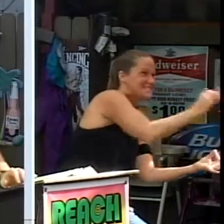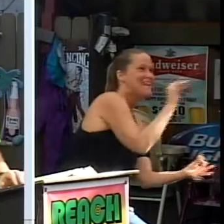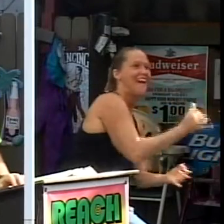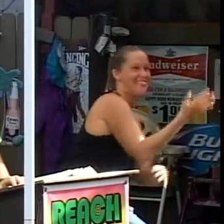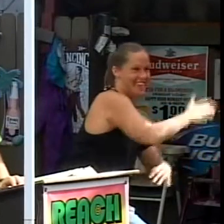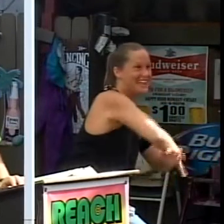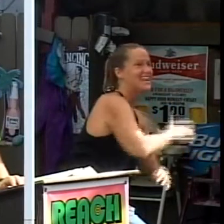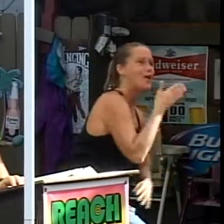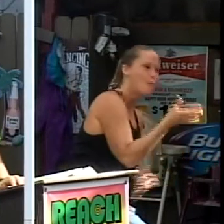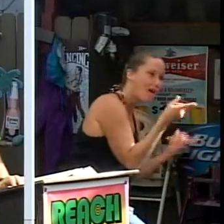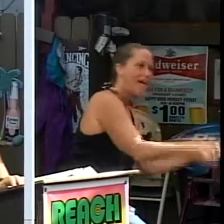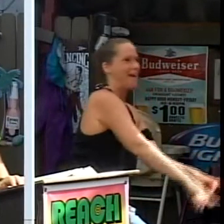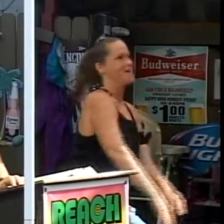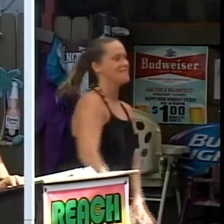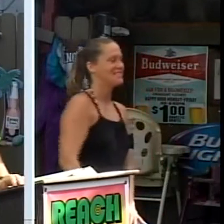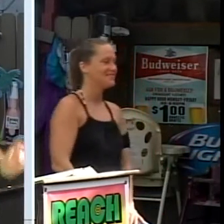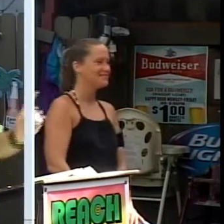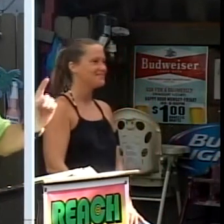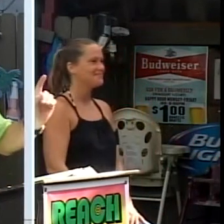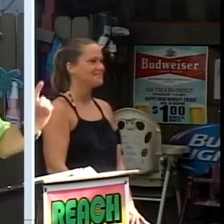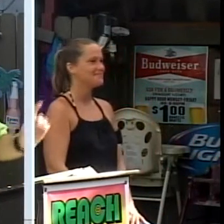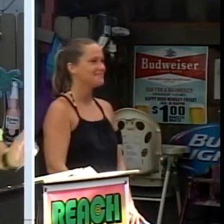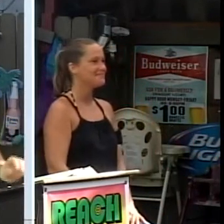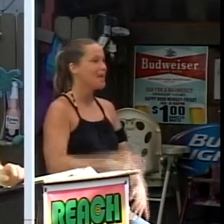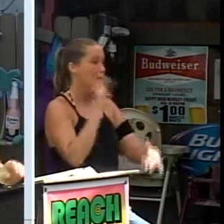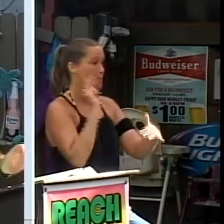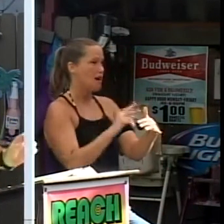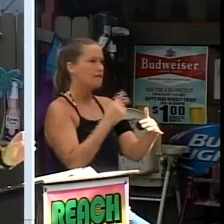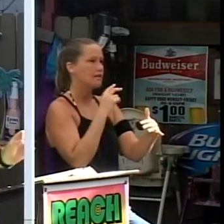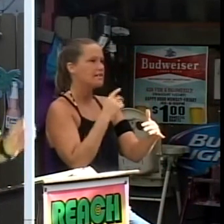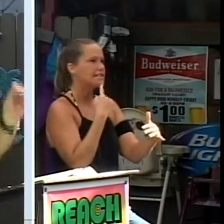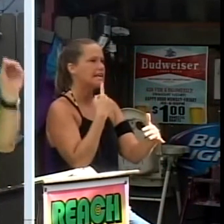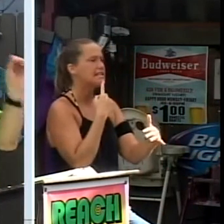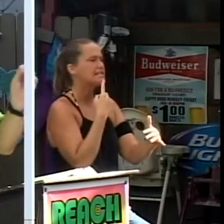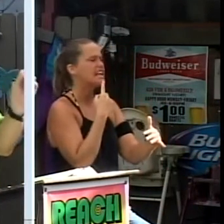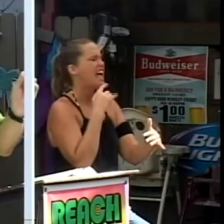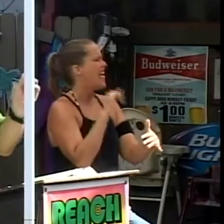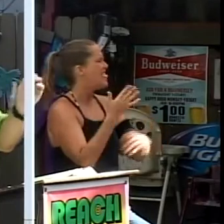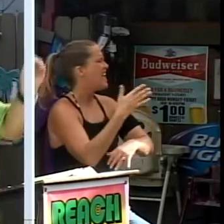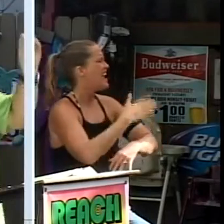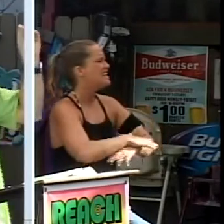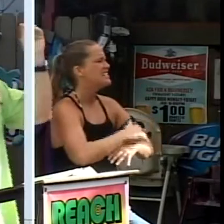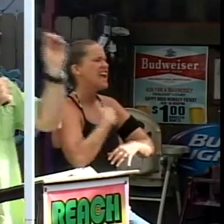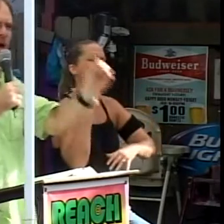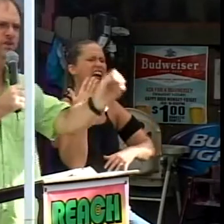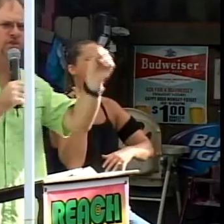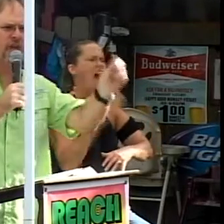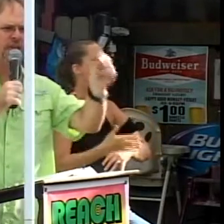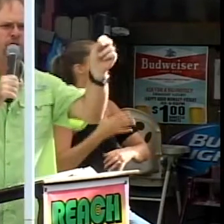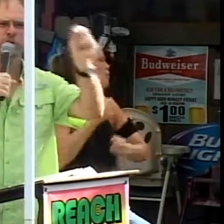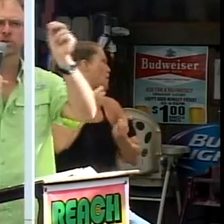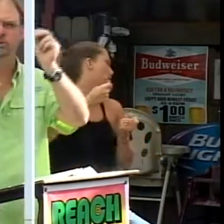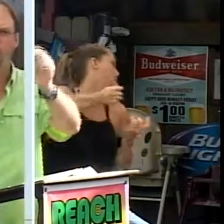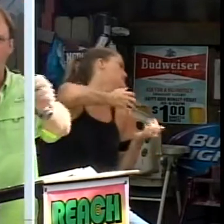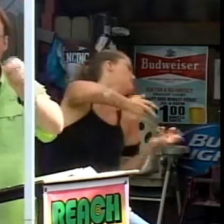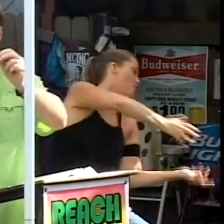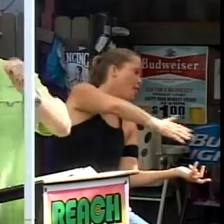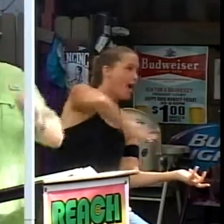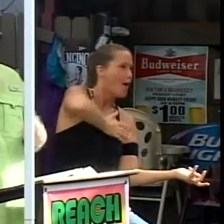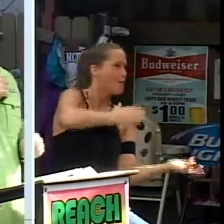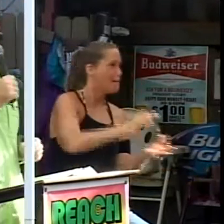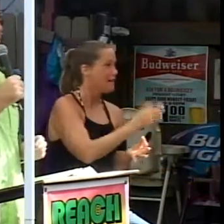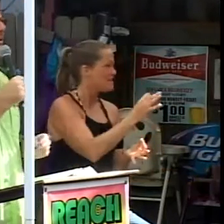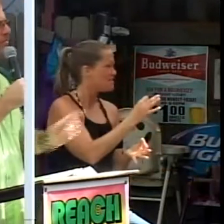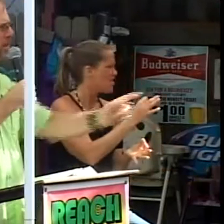to pass in the last days, says God, that I will pour out of my Spirit on all flesh, your sons and your